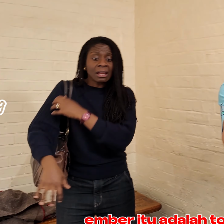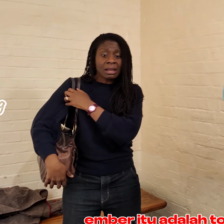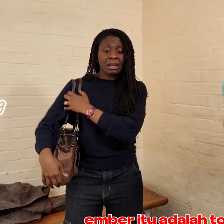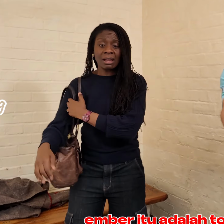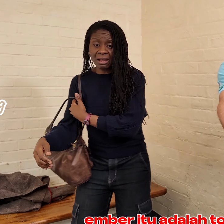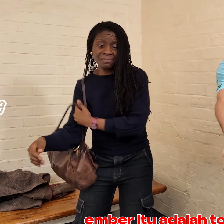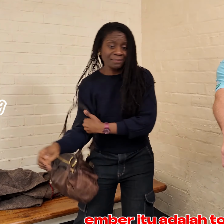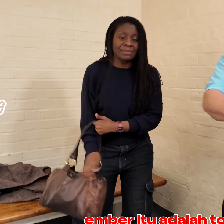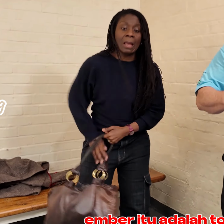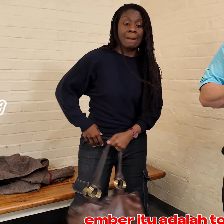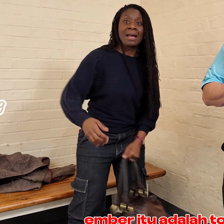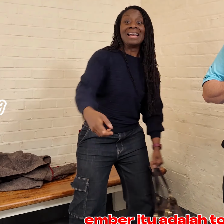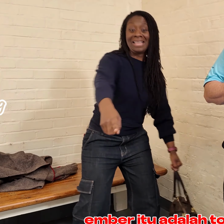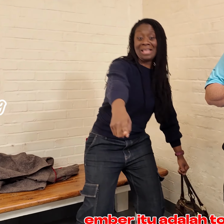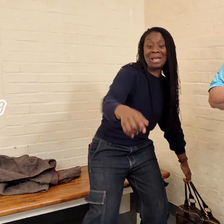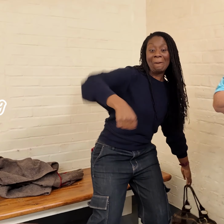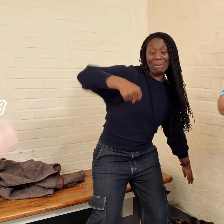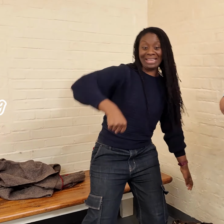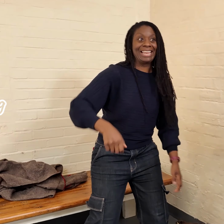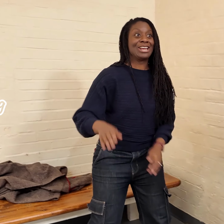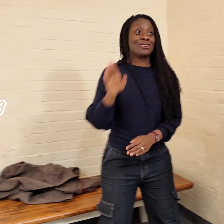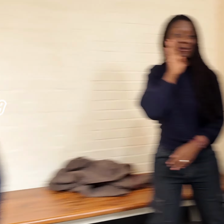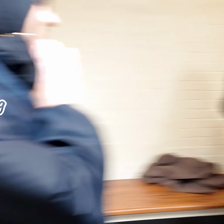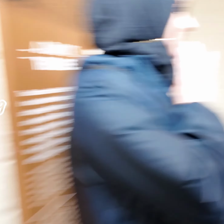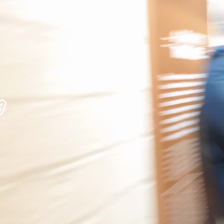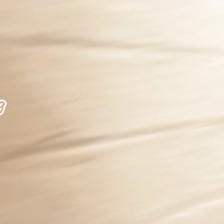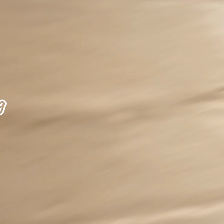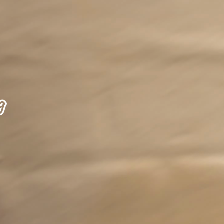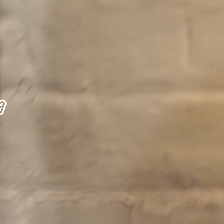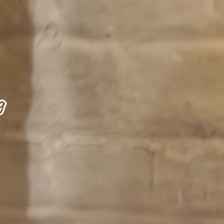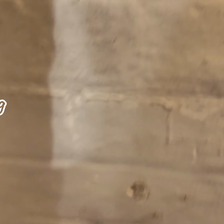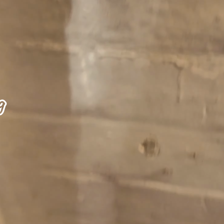That bucket is the toilet.